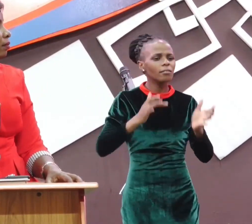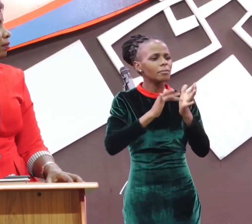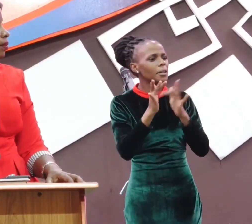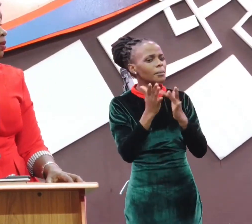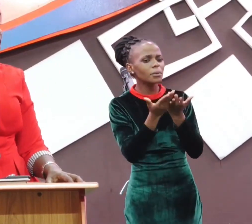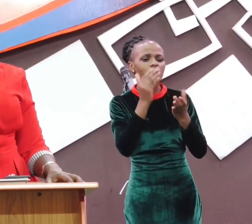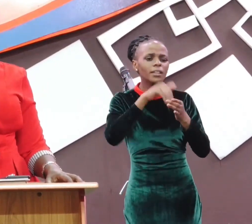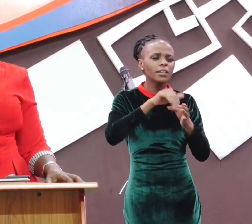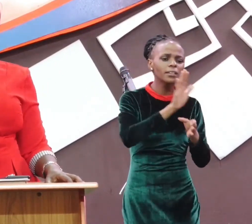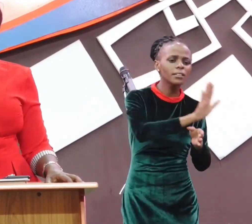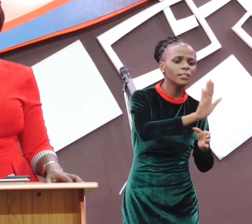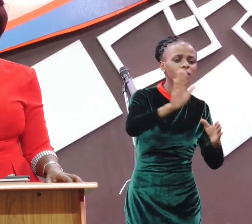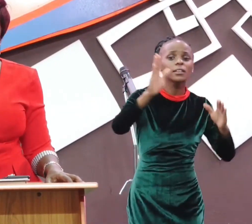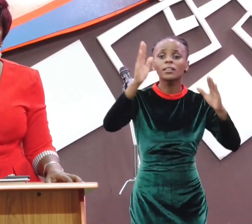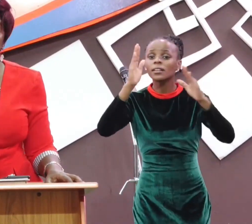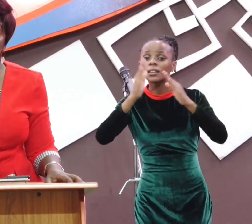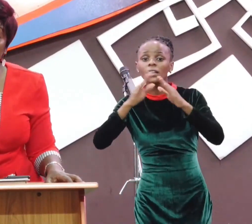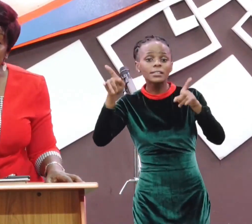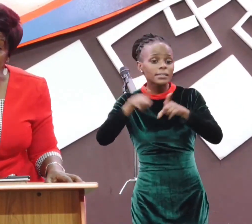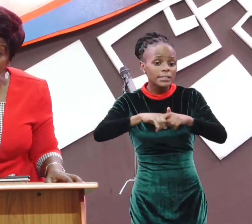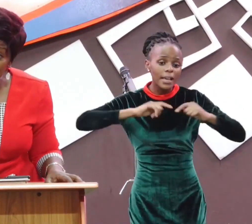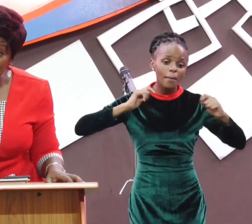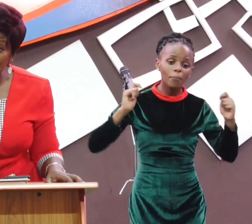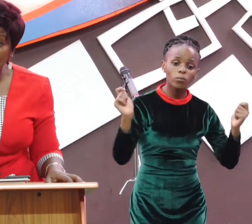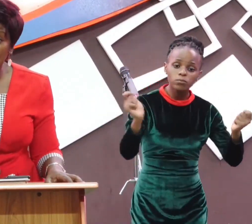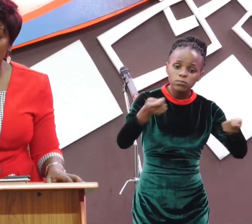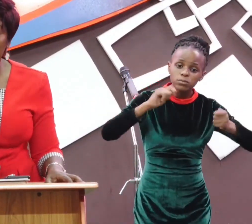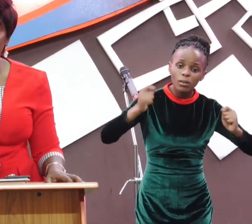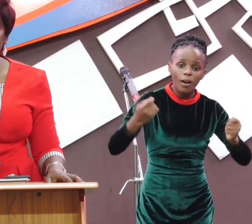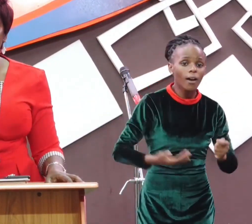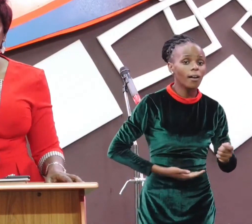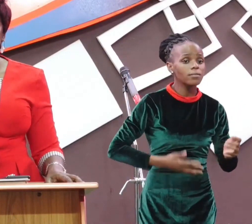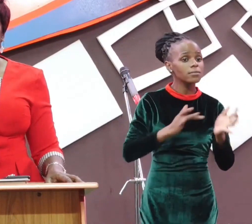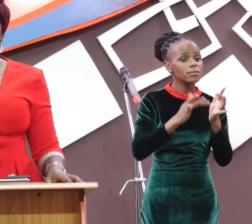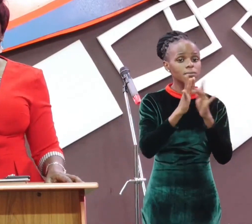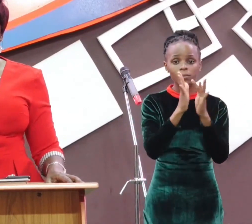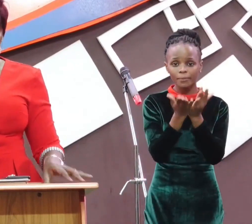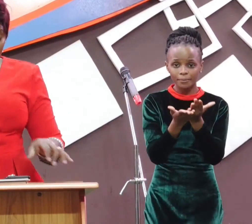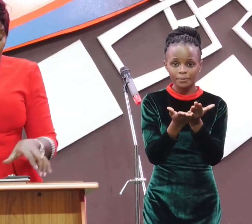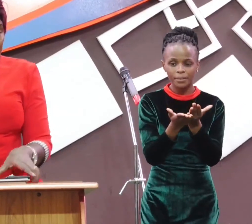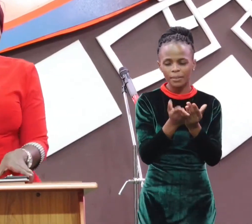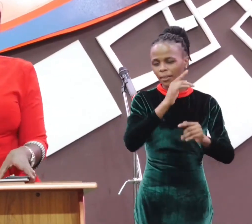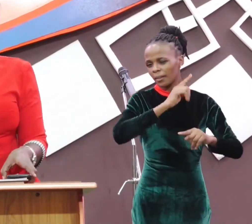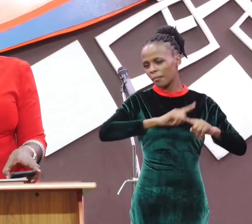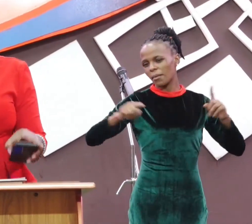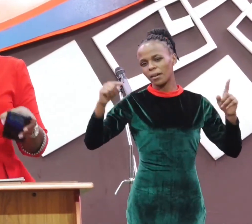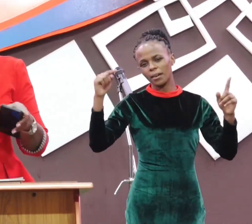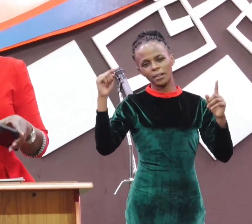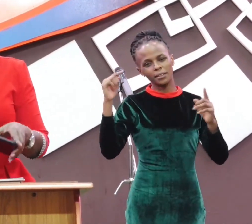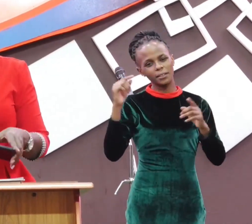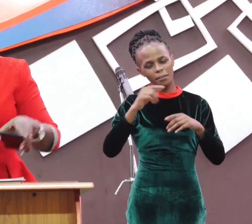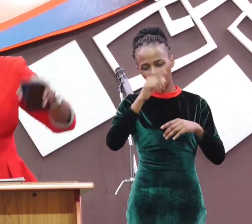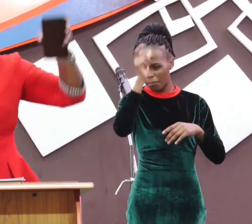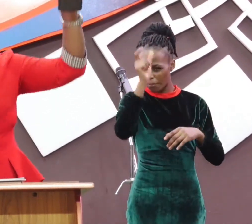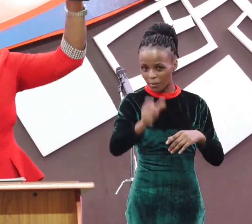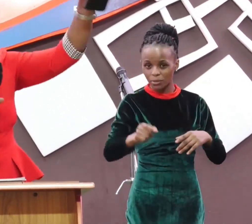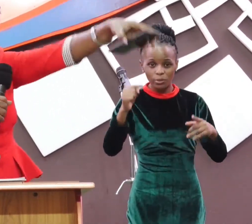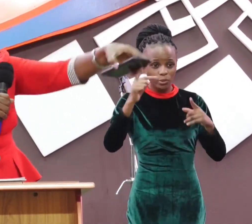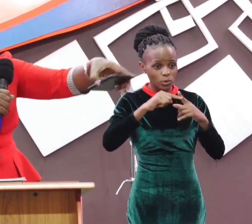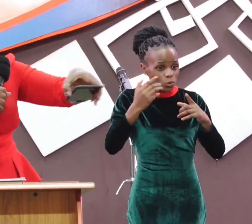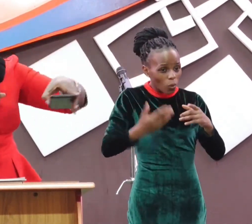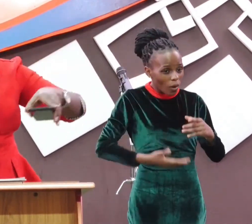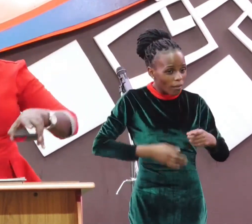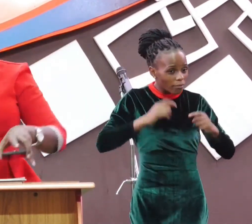even the Muslims have the Bibles in their homes. N'abasamize bazirina. Even the sorcerers have them. Na yokubera nti omusamiza ina Bible tiche